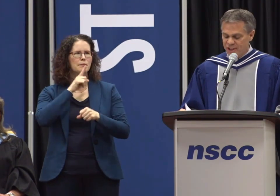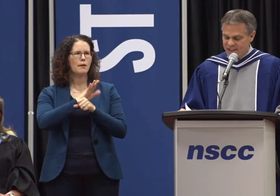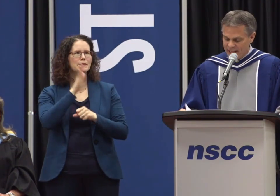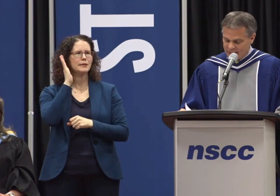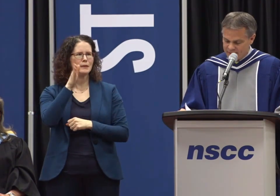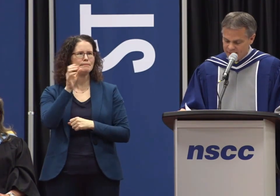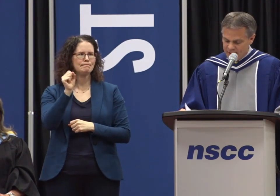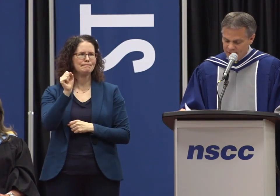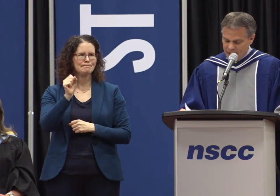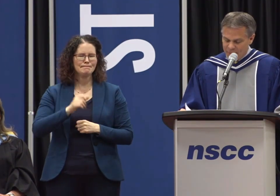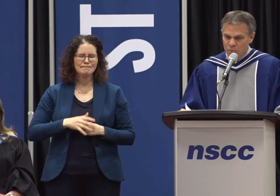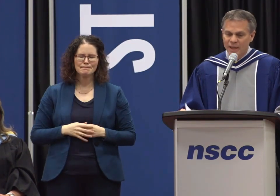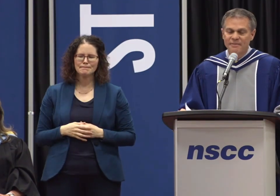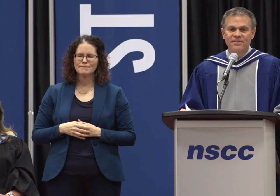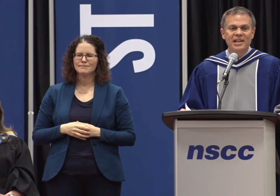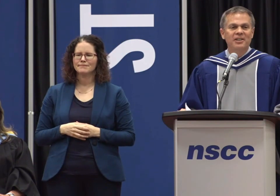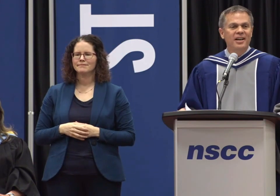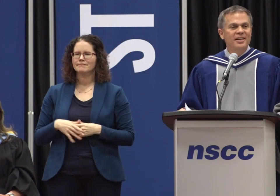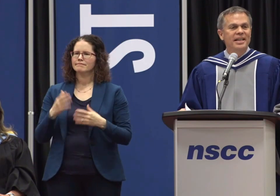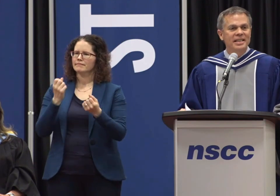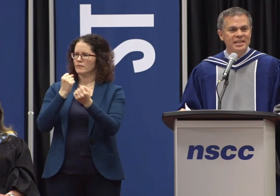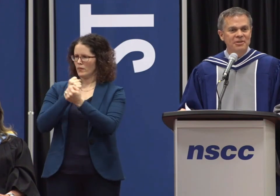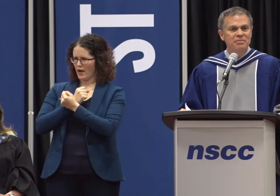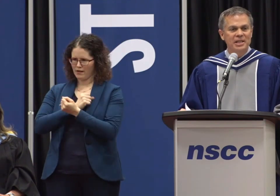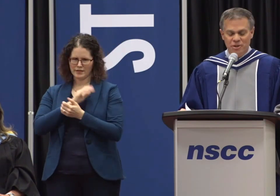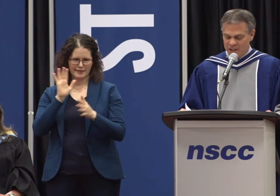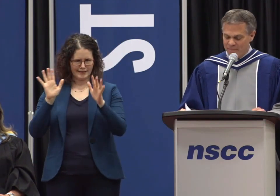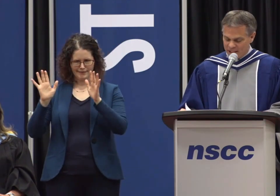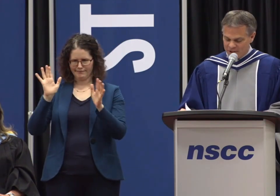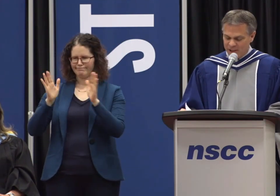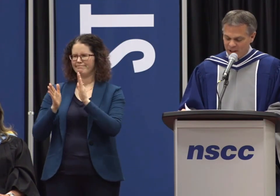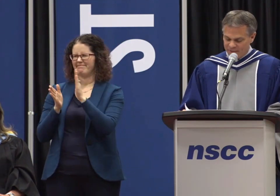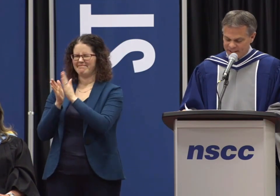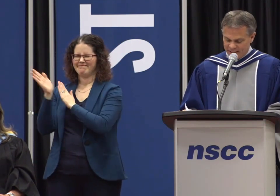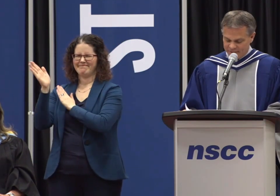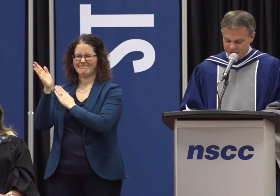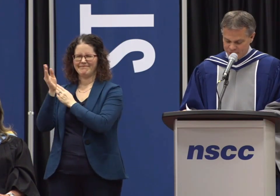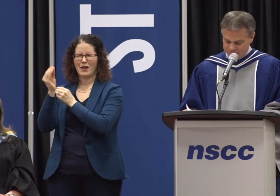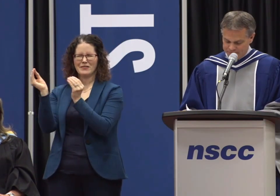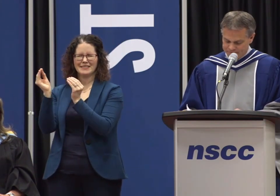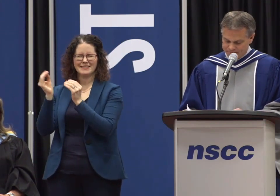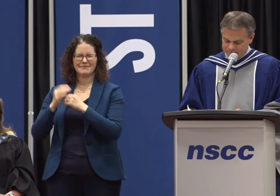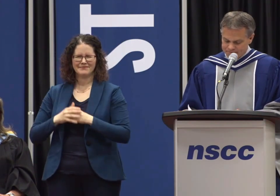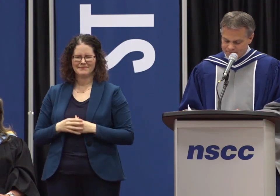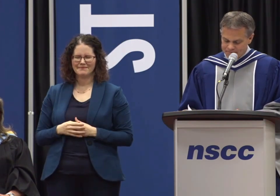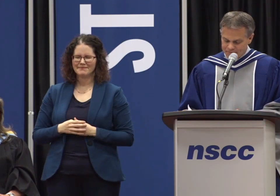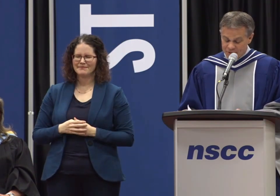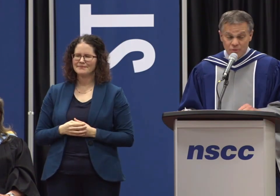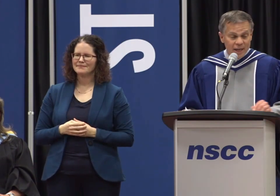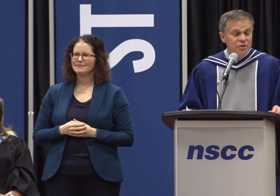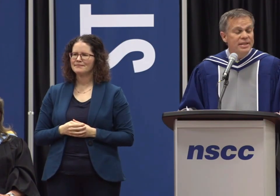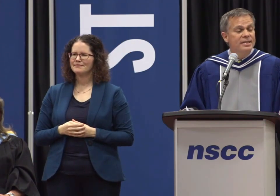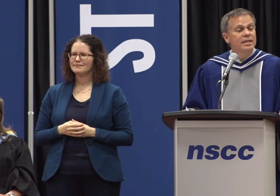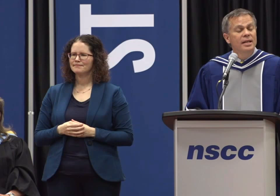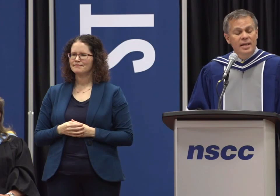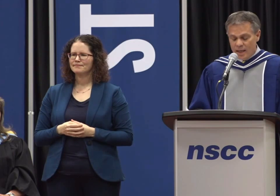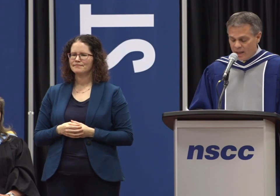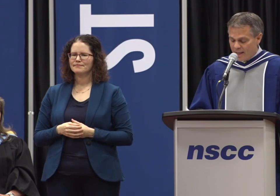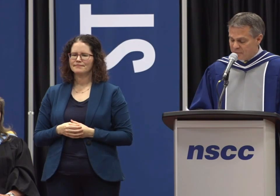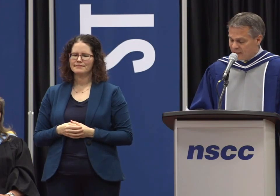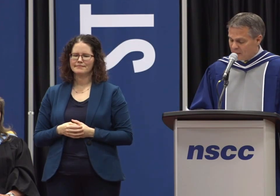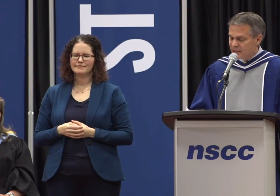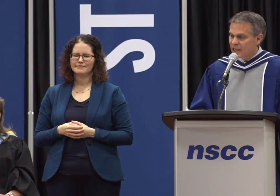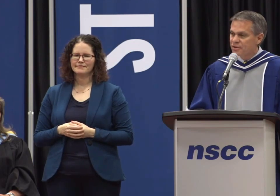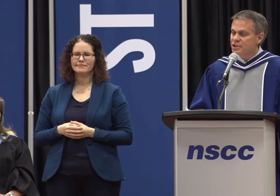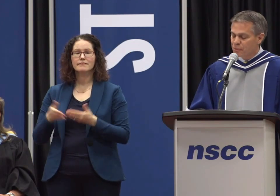would do just that, and with one final hug, I continued my journey back to my office that afternoon. So graduates,